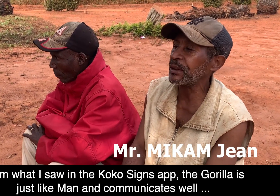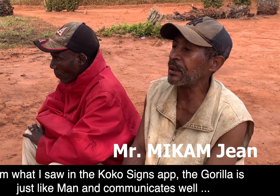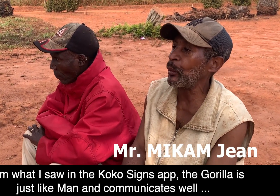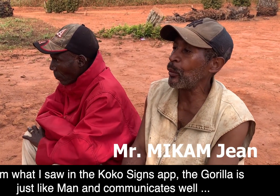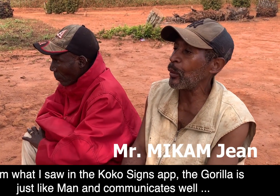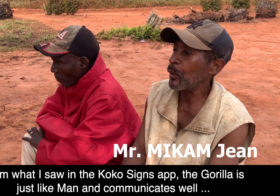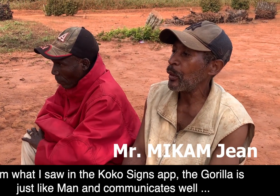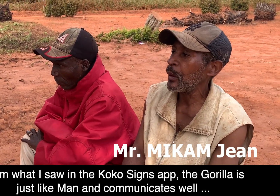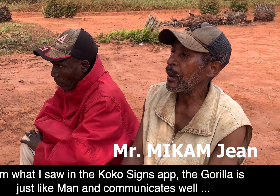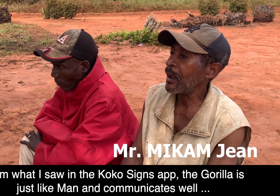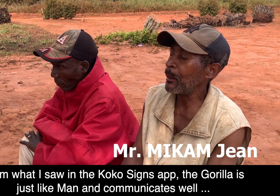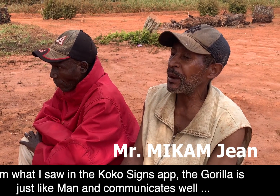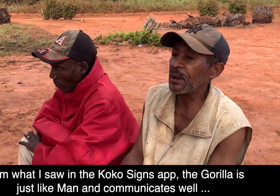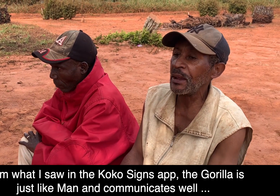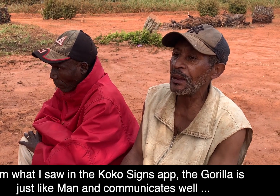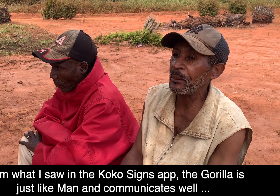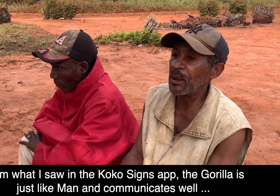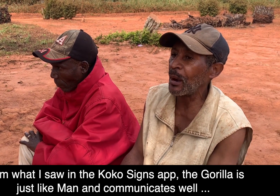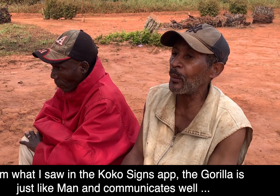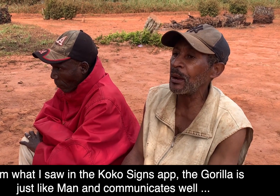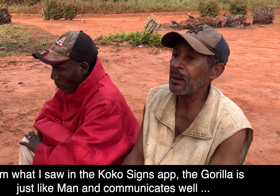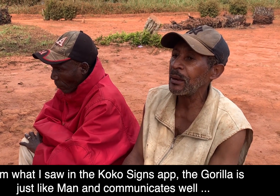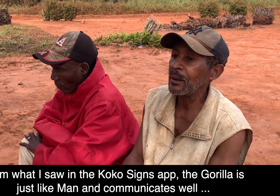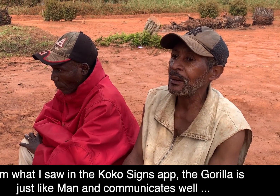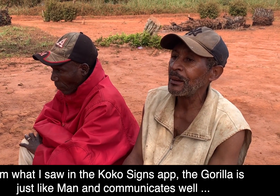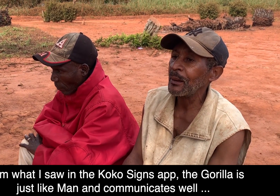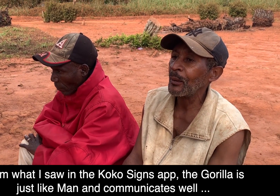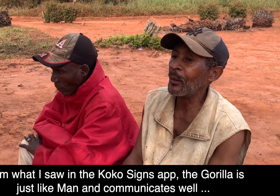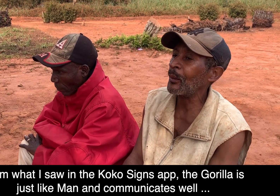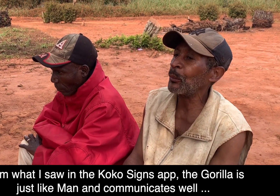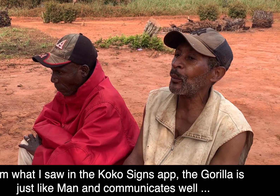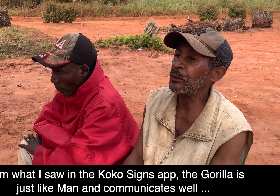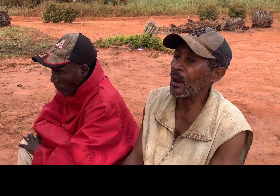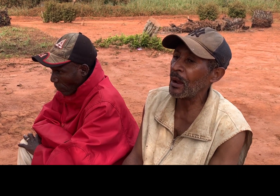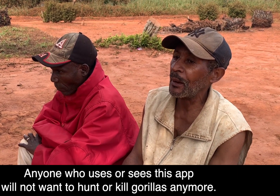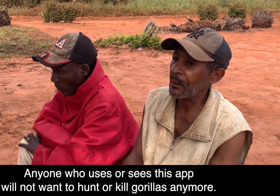What I saw in the Koko Signs app, the gorilla is just like man and communicates well.